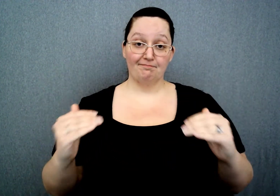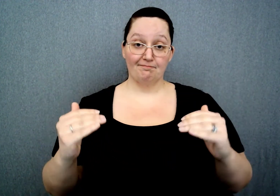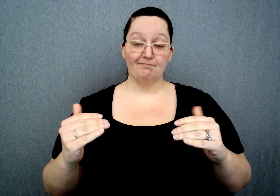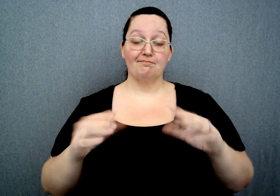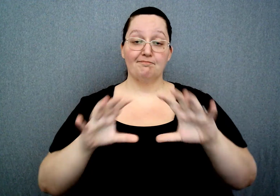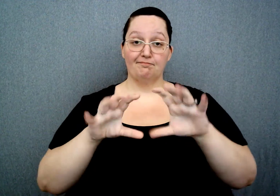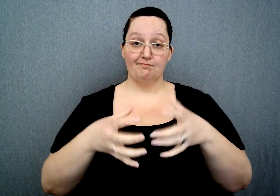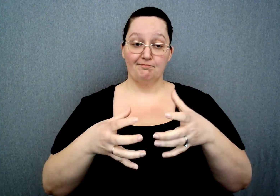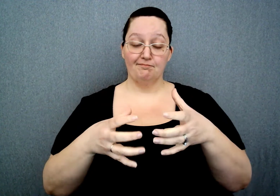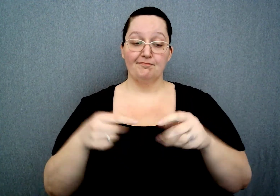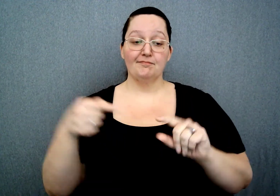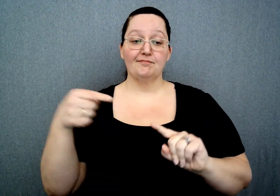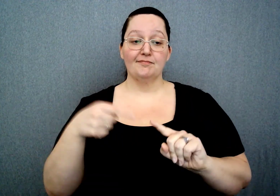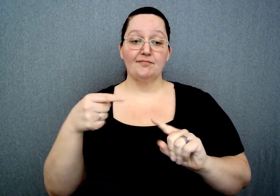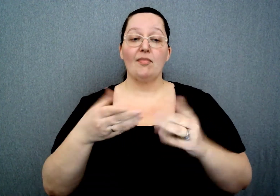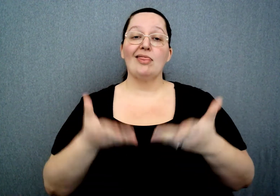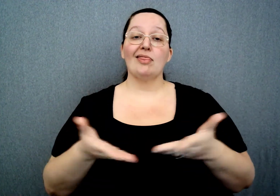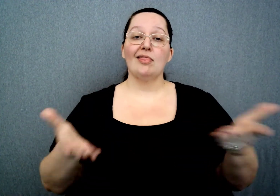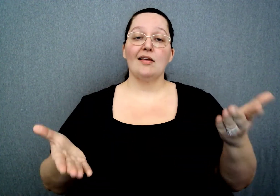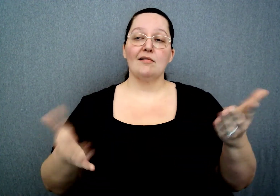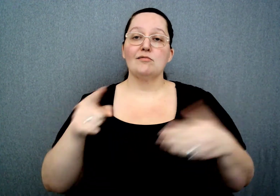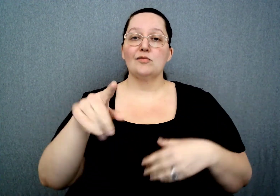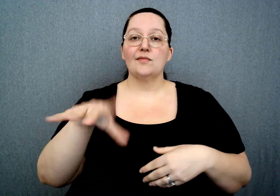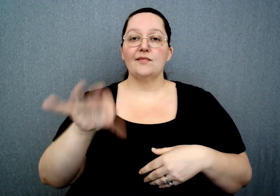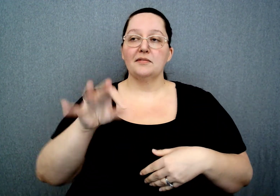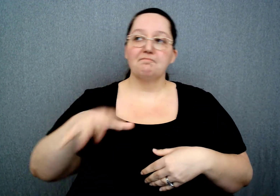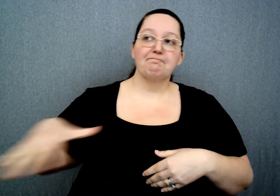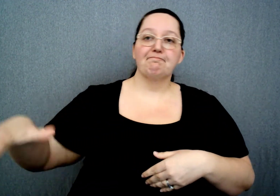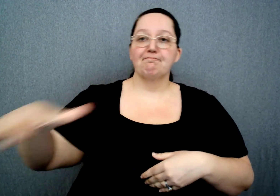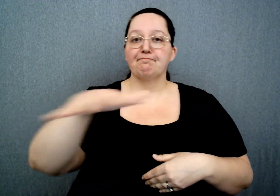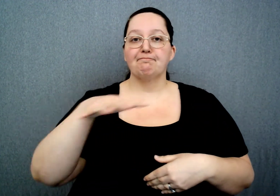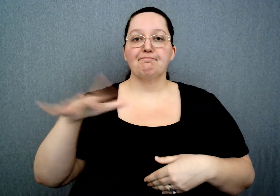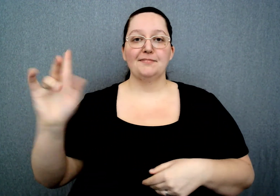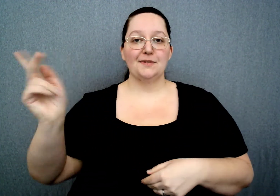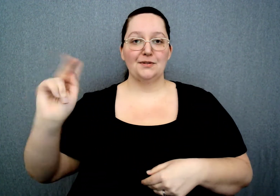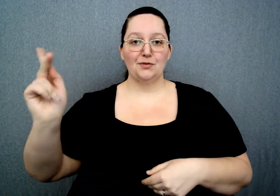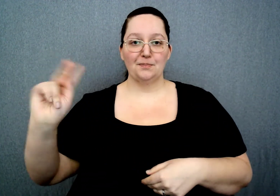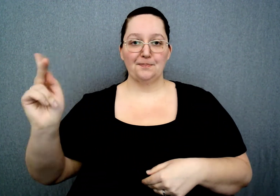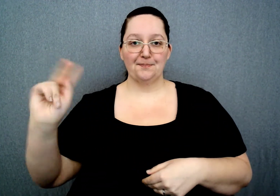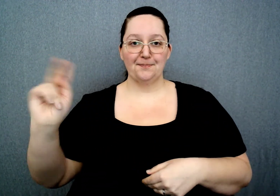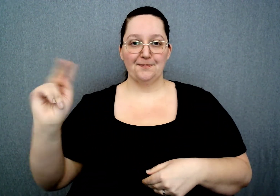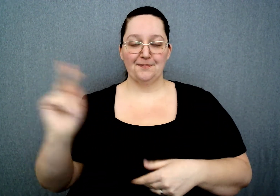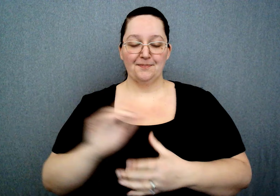Now, we've finished our verbs. We're going on to a category about things around the kitchen.